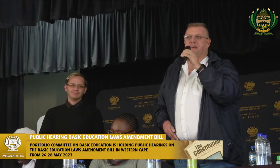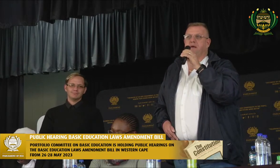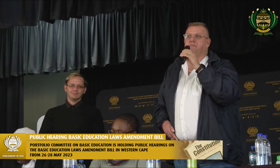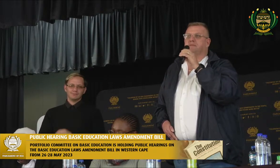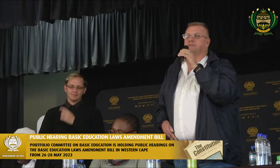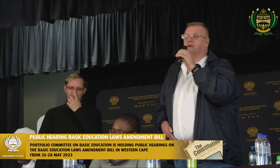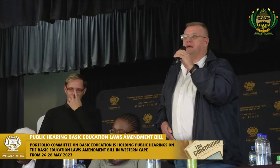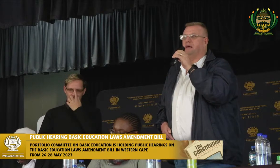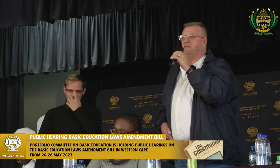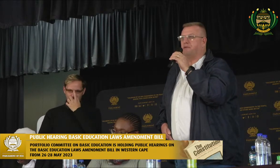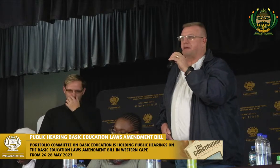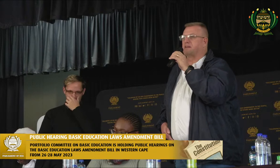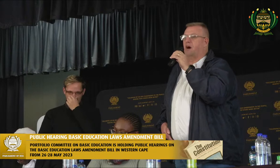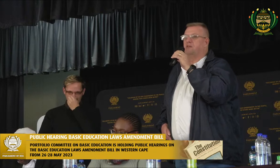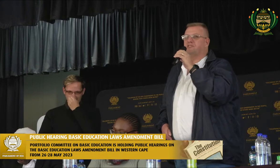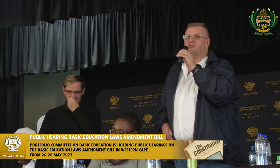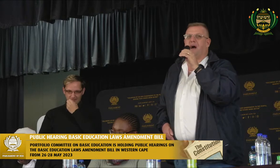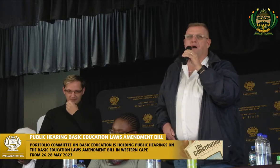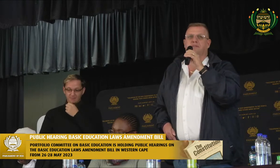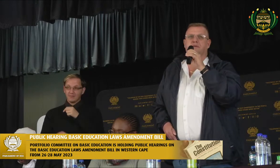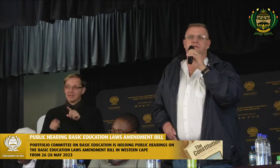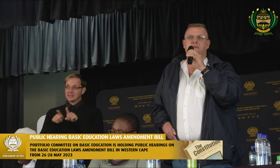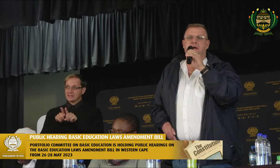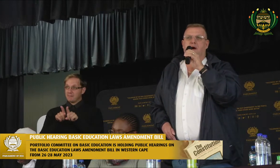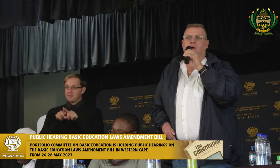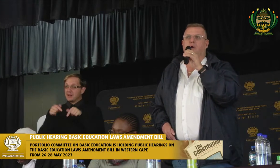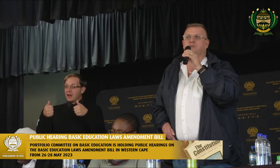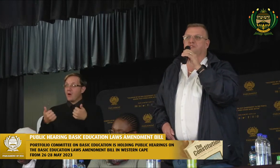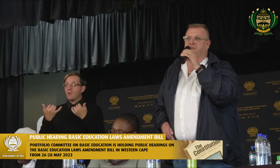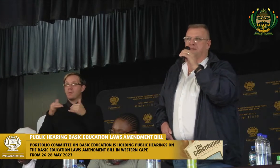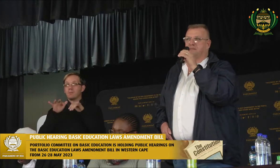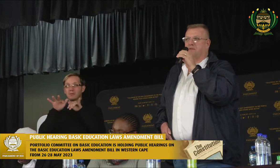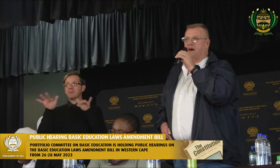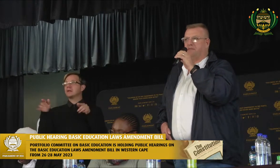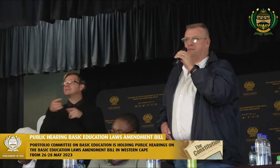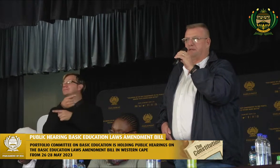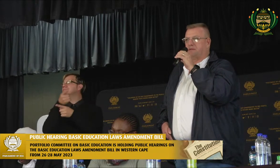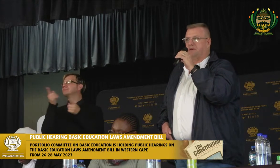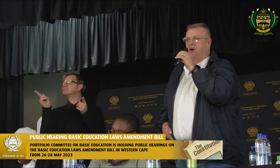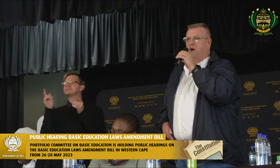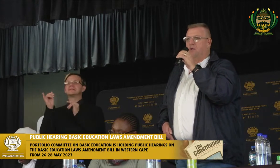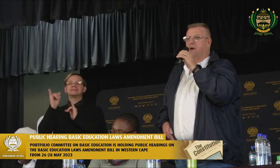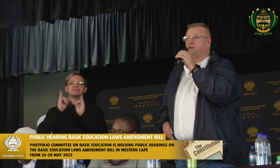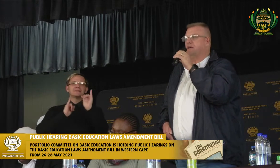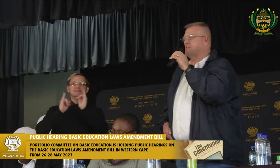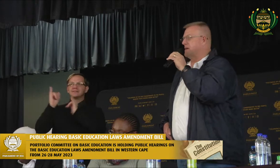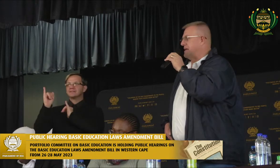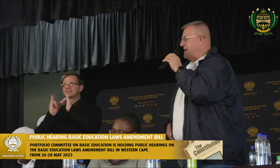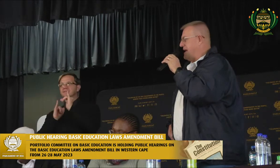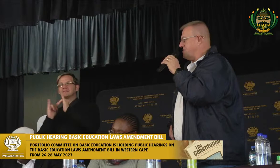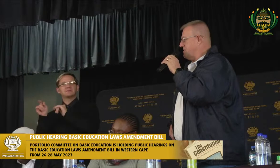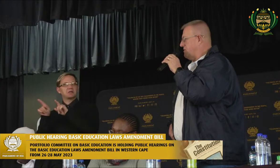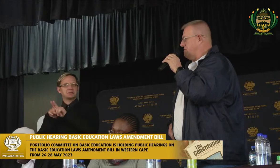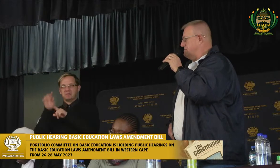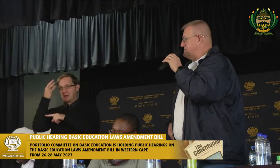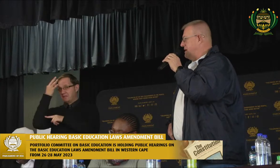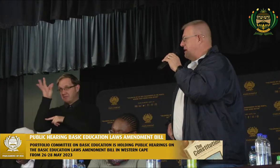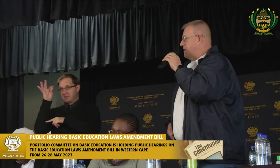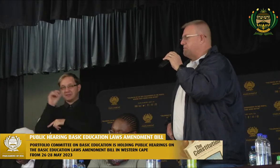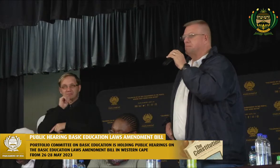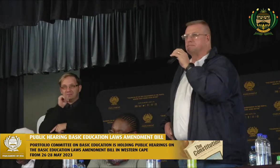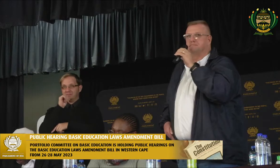But the same invite goes throughout all spheres of government, whether it's national,